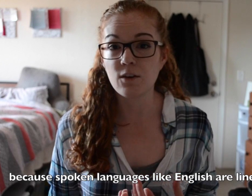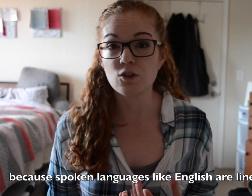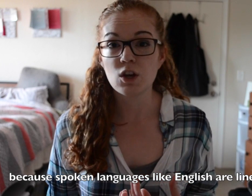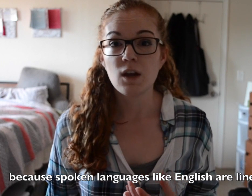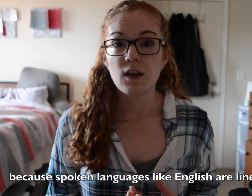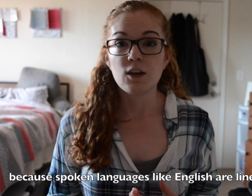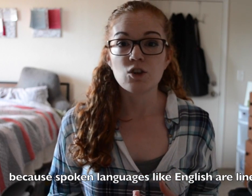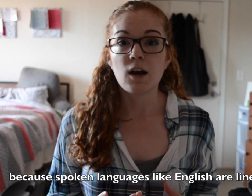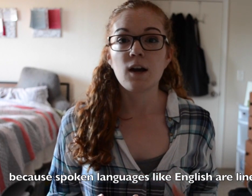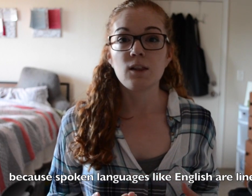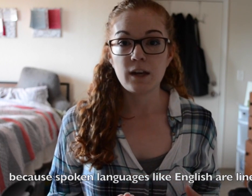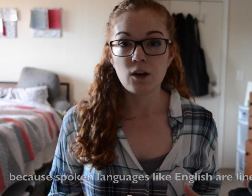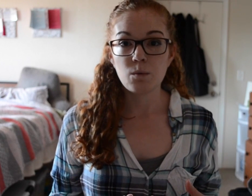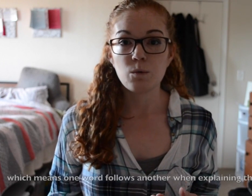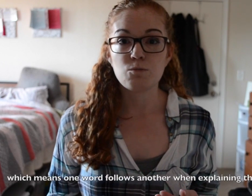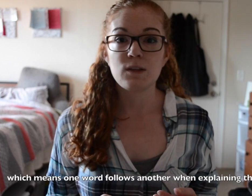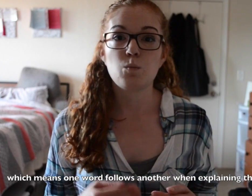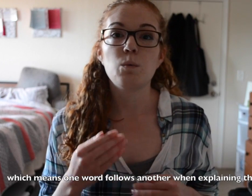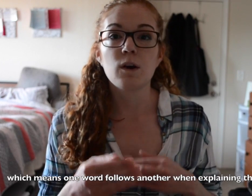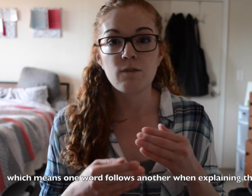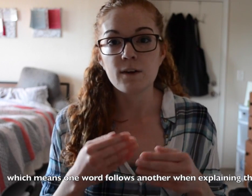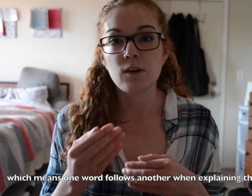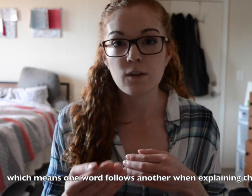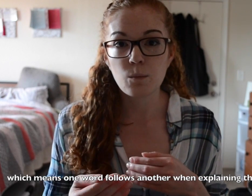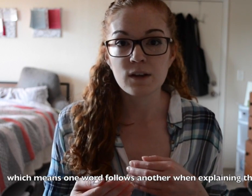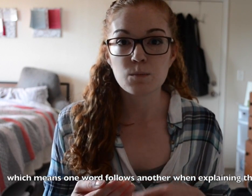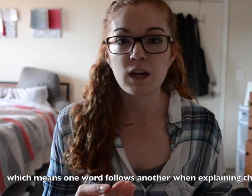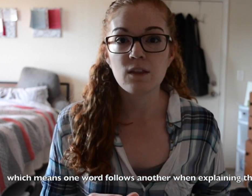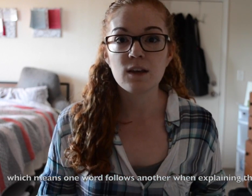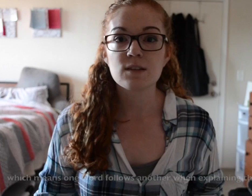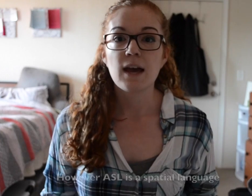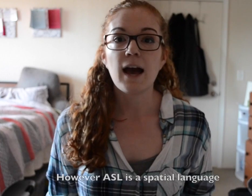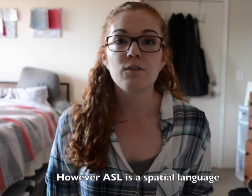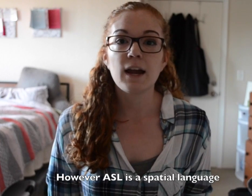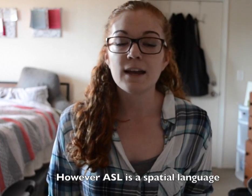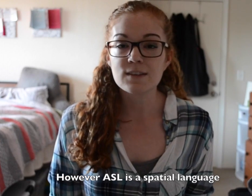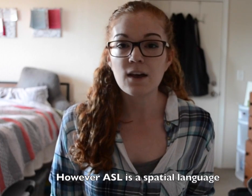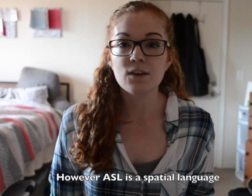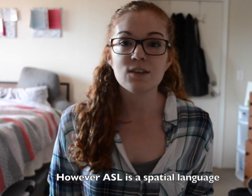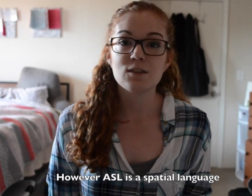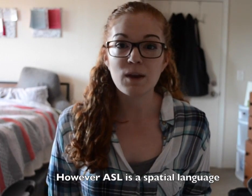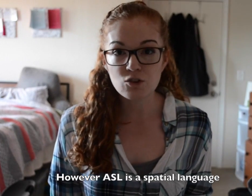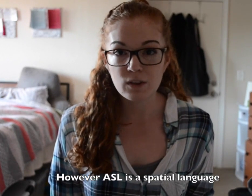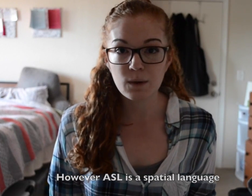English are linear, which means one word follows another when explaining things. However, ASL is a spatial